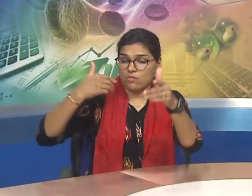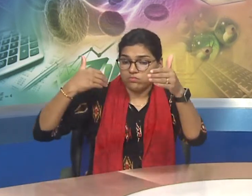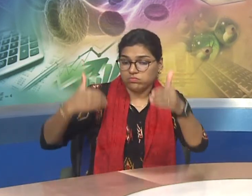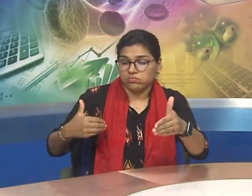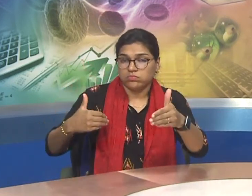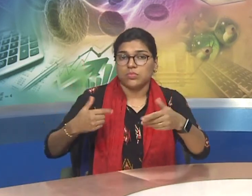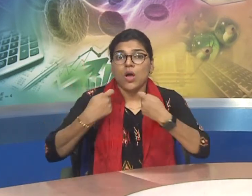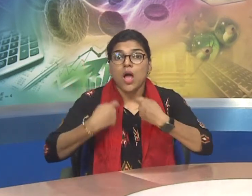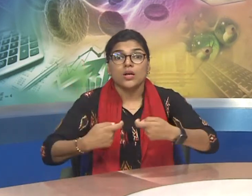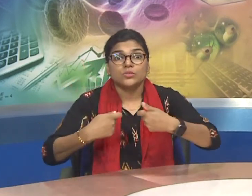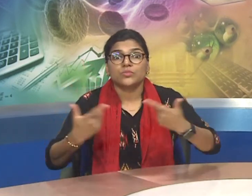Fiscal.